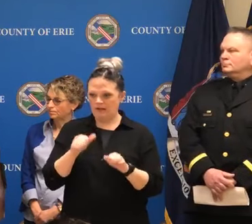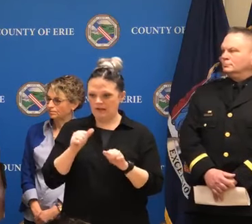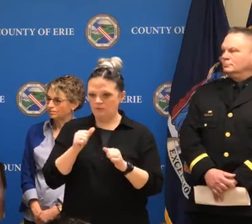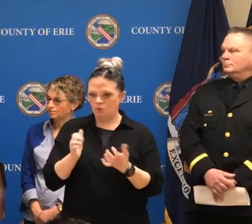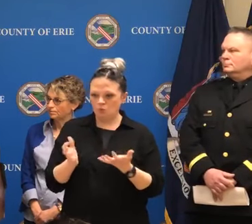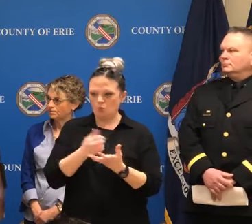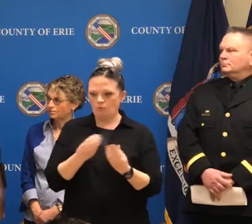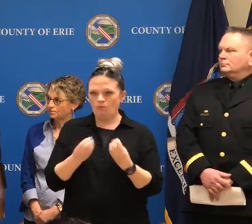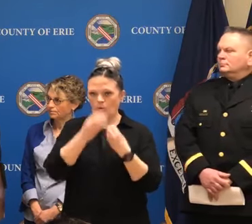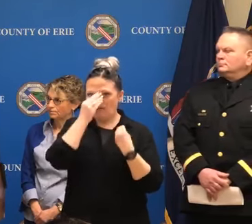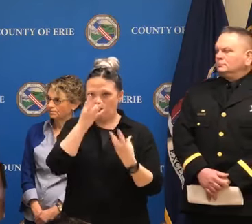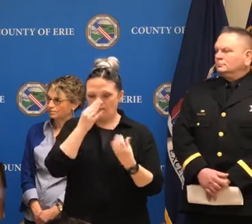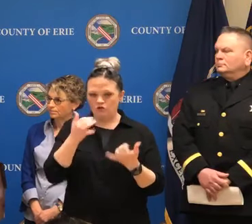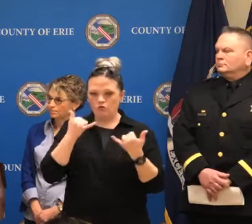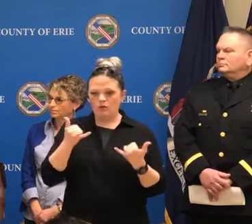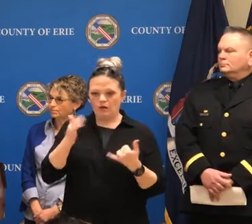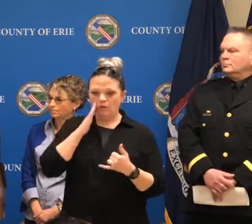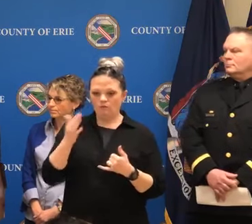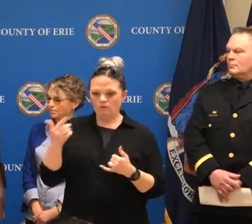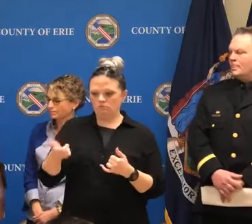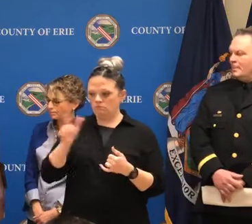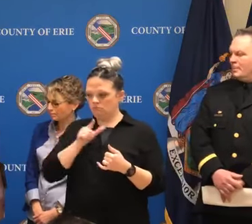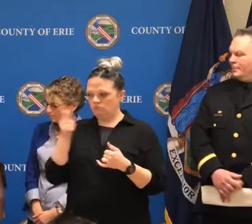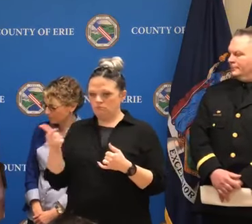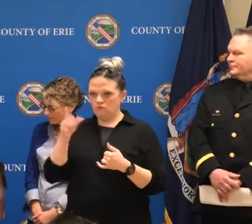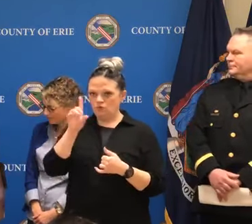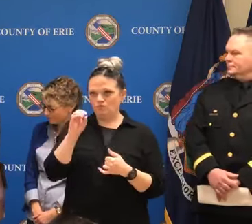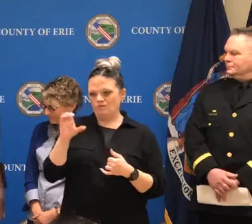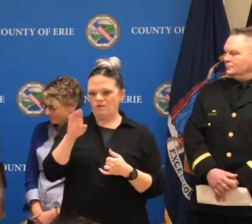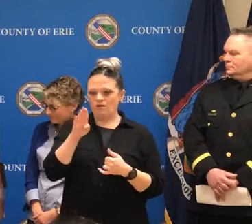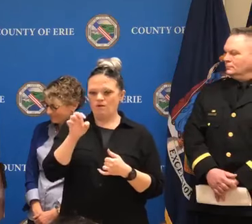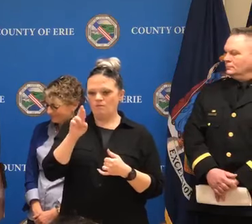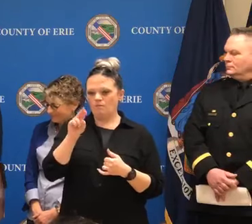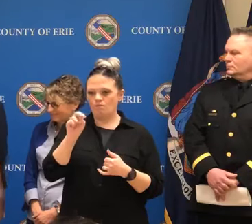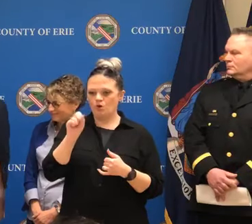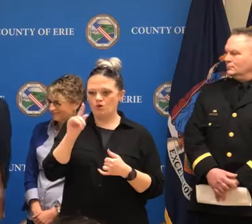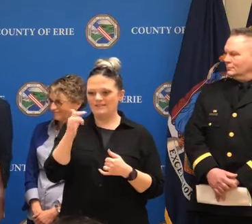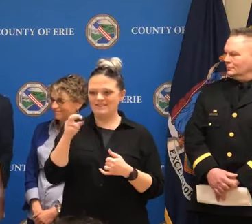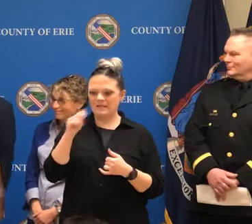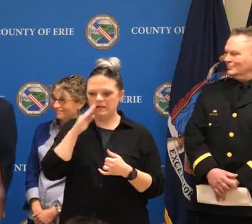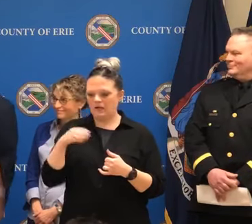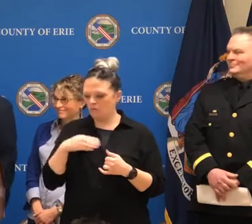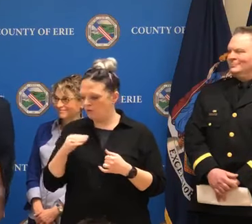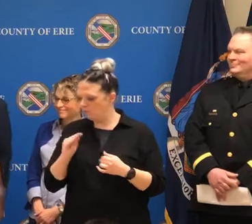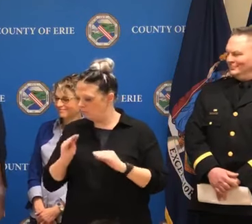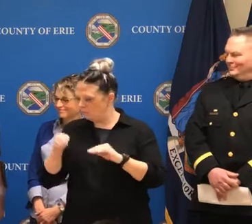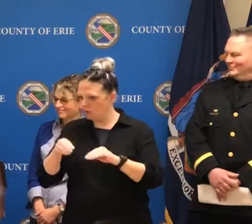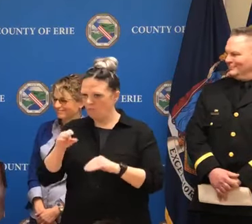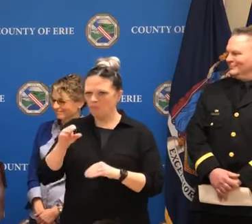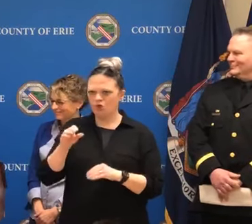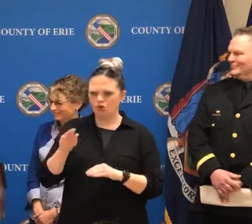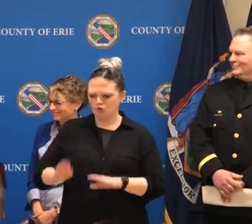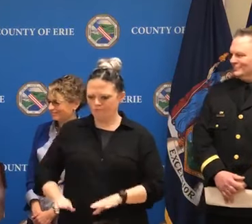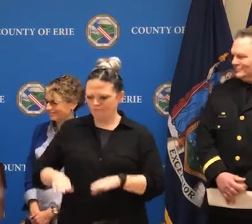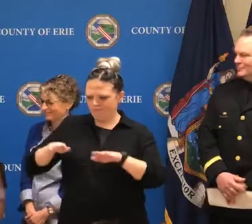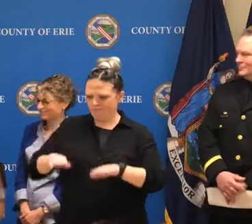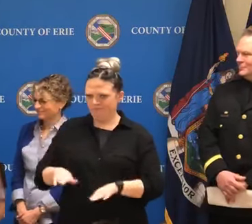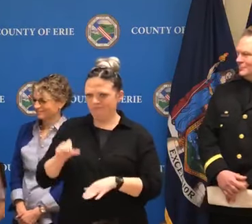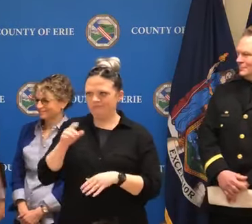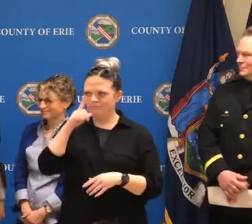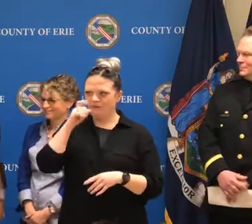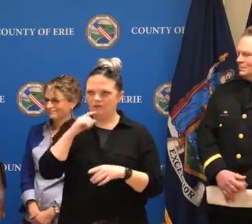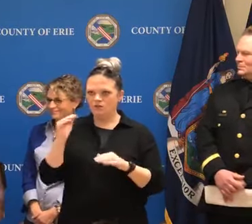more information. And with that, I'm going to turn it over to Doc Burstein, bring up her little step stool, because there is a slight